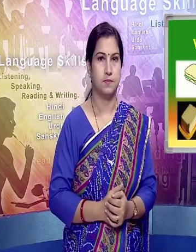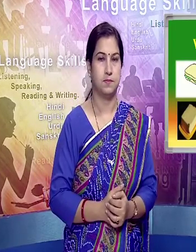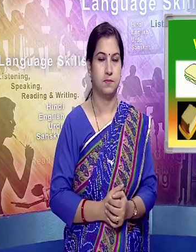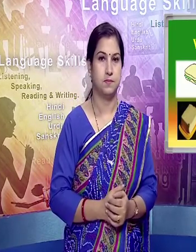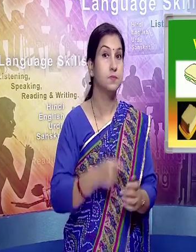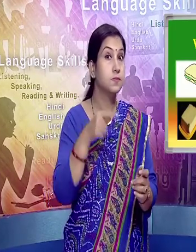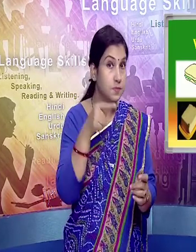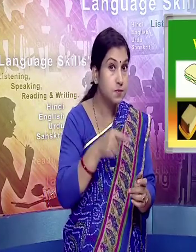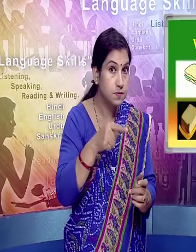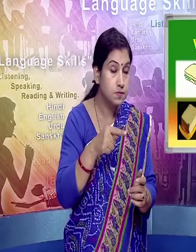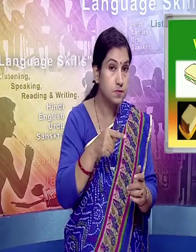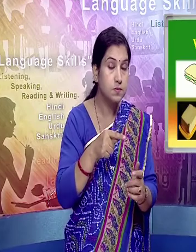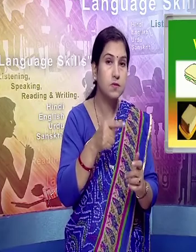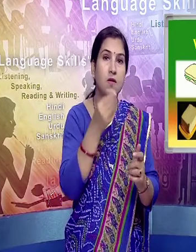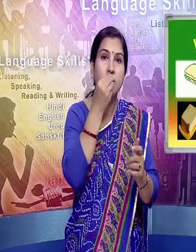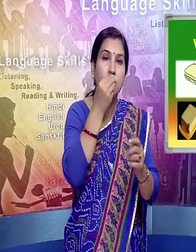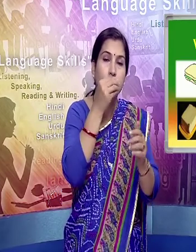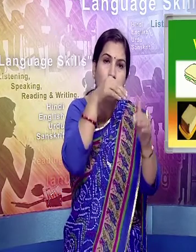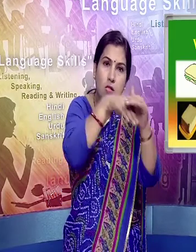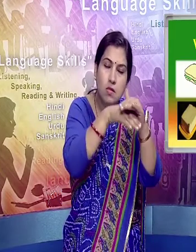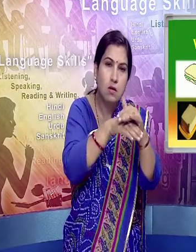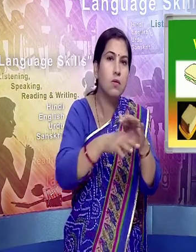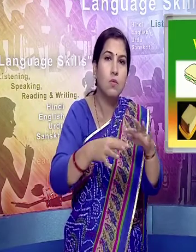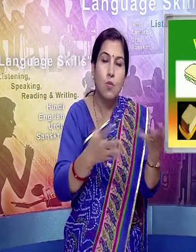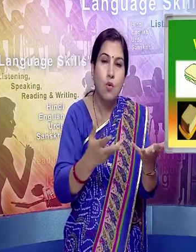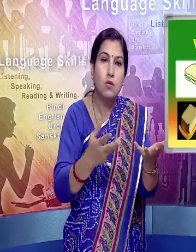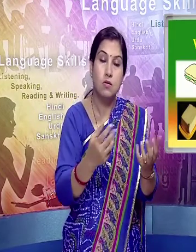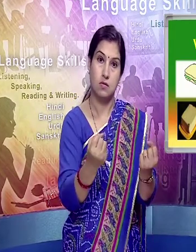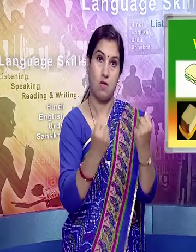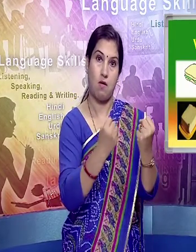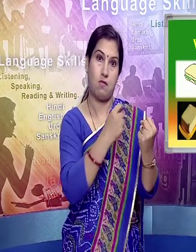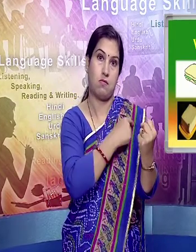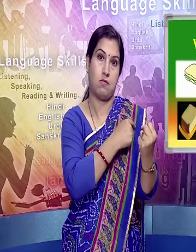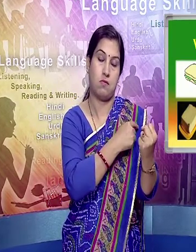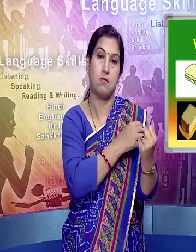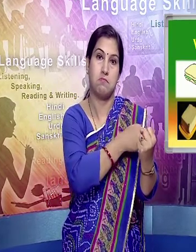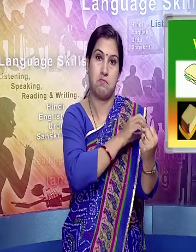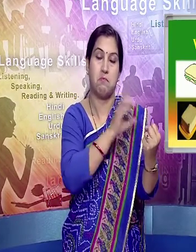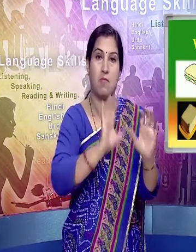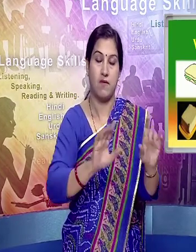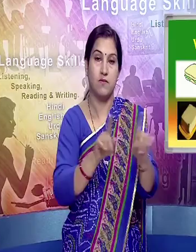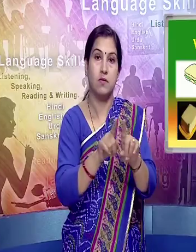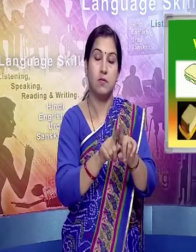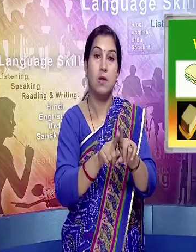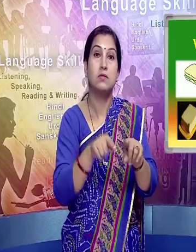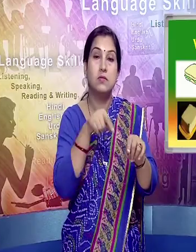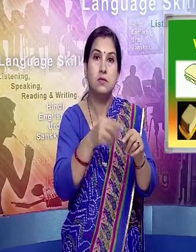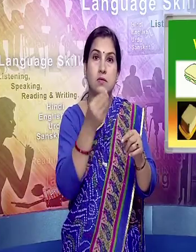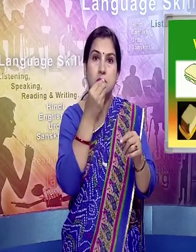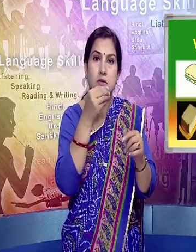That composition is the nutrients. And then we will also learn the different kinds of